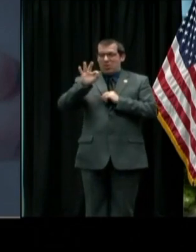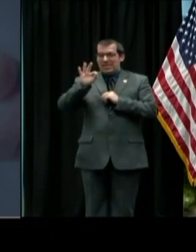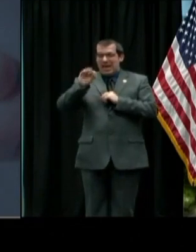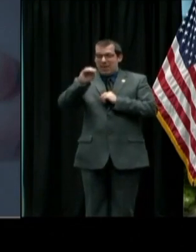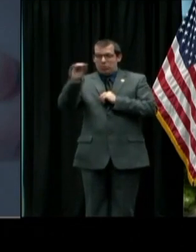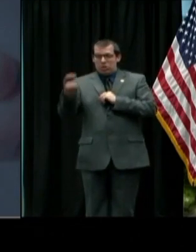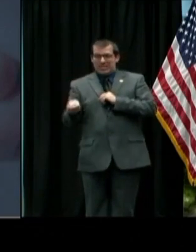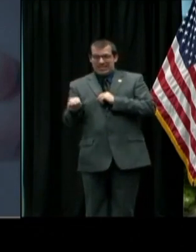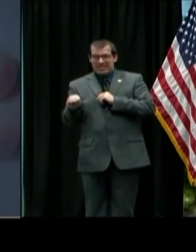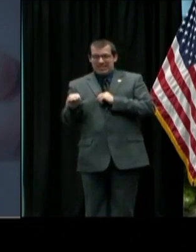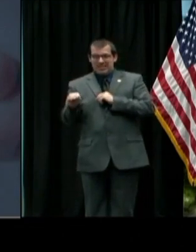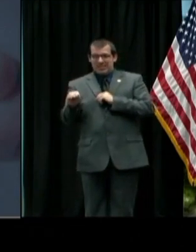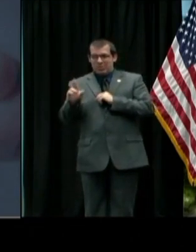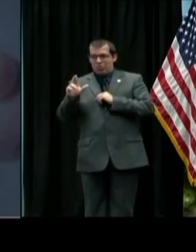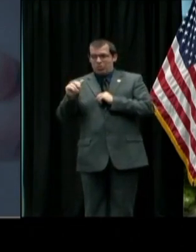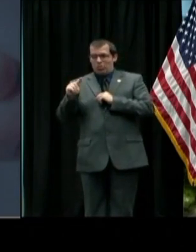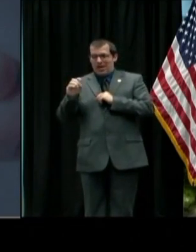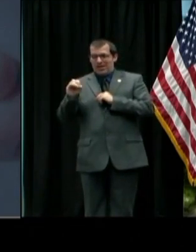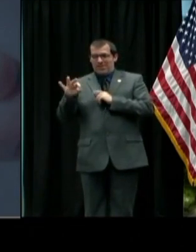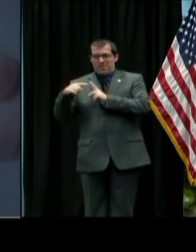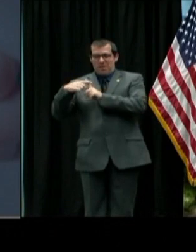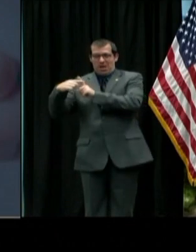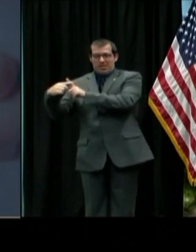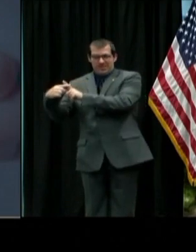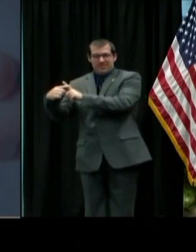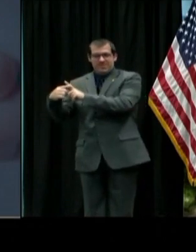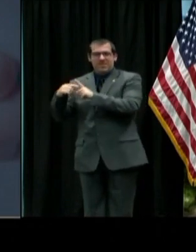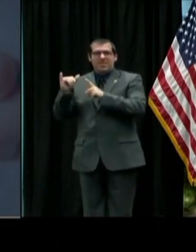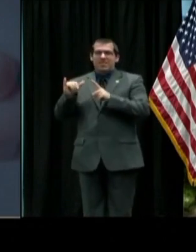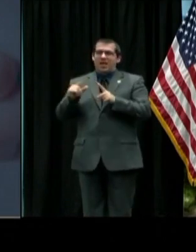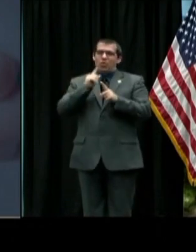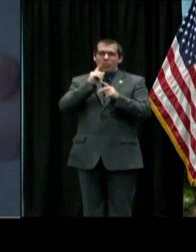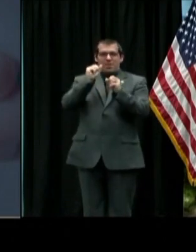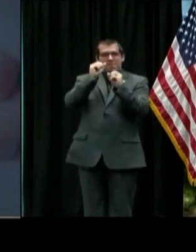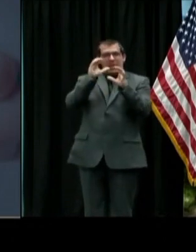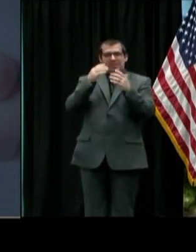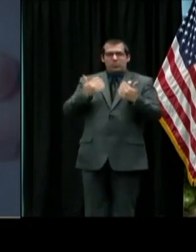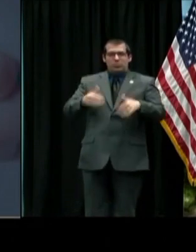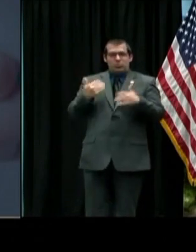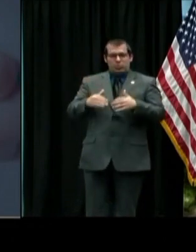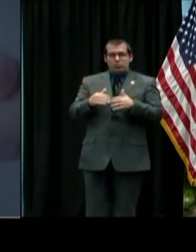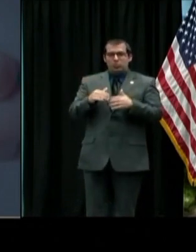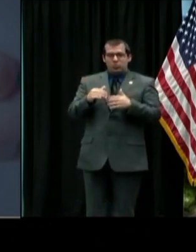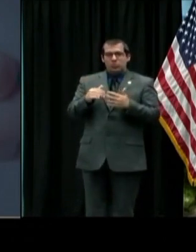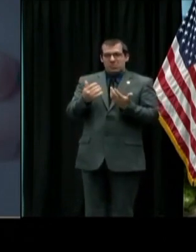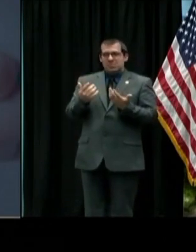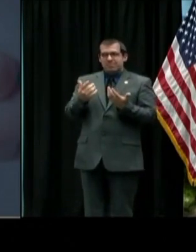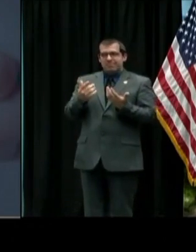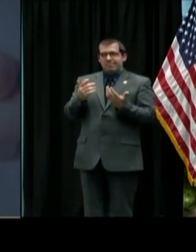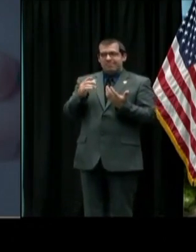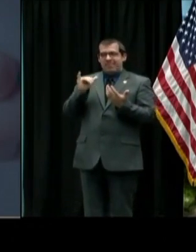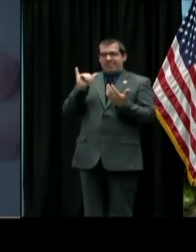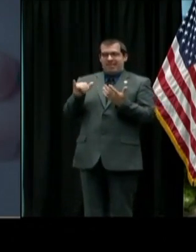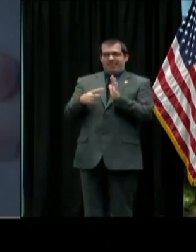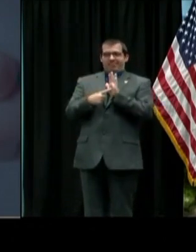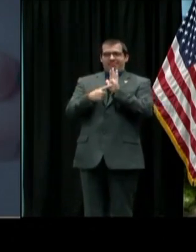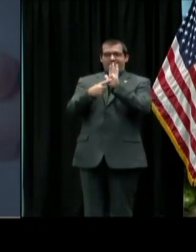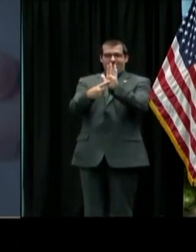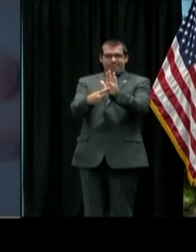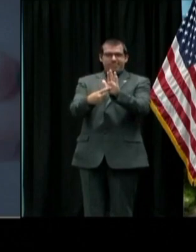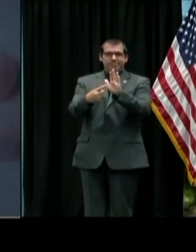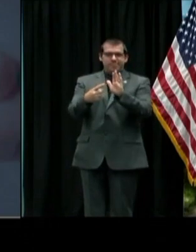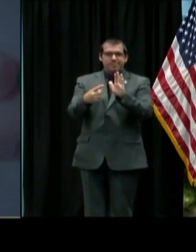0.9% positivity rate. And that's an amazing statistic, and it tells you that we are